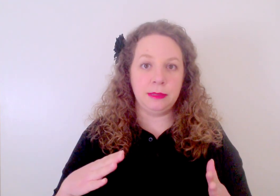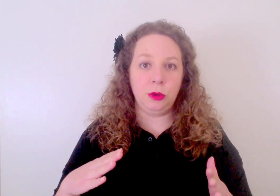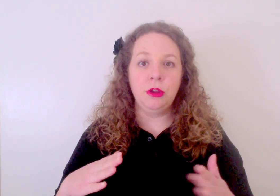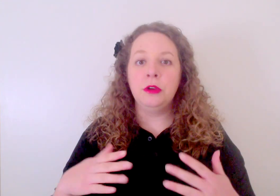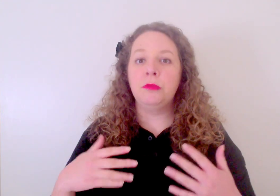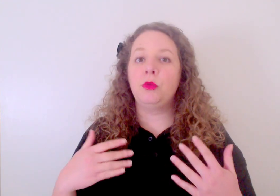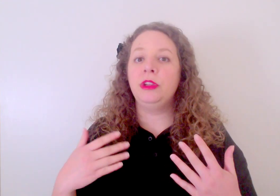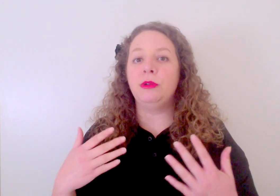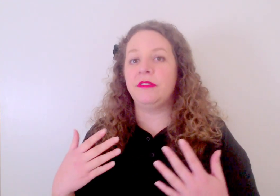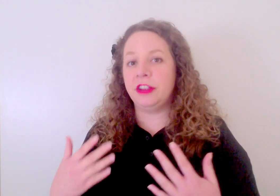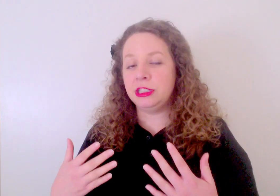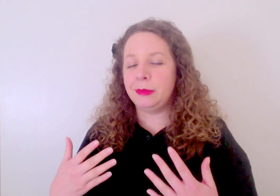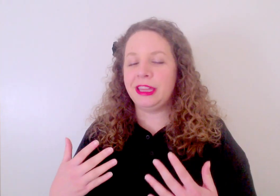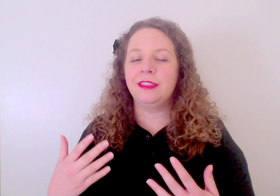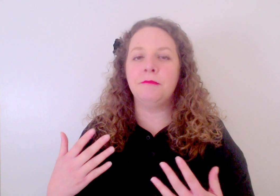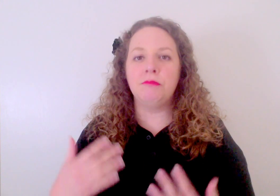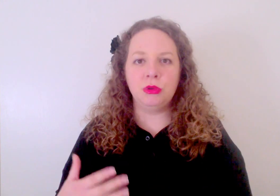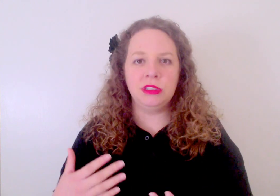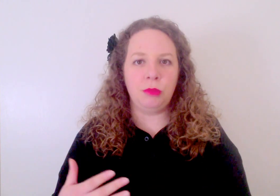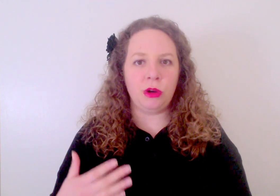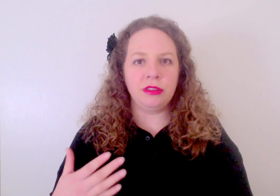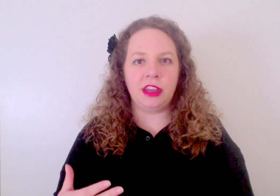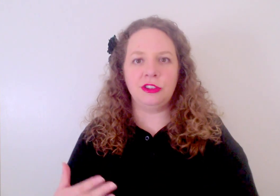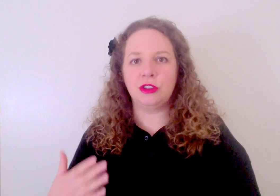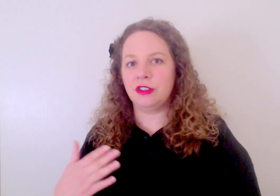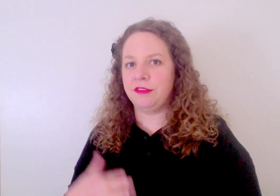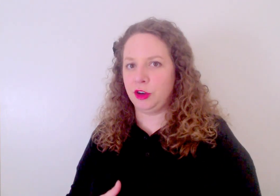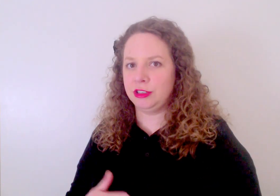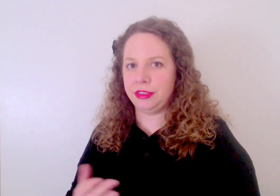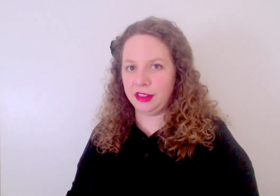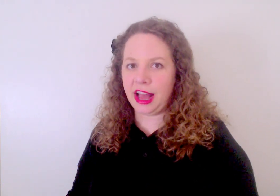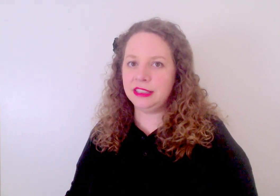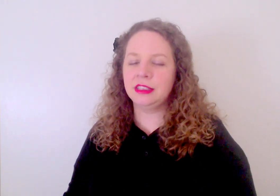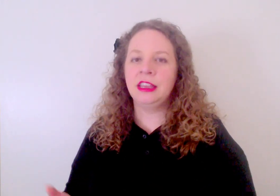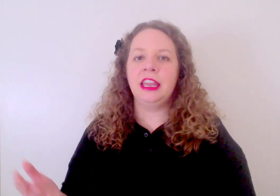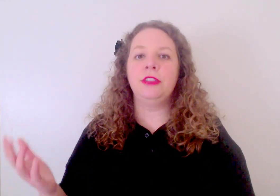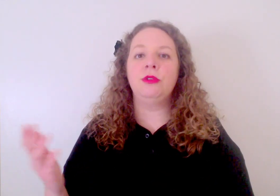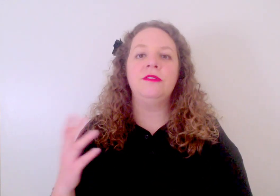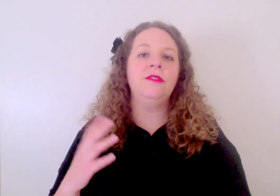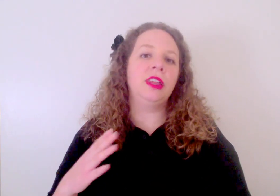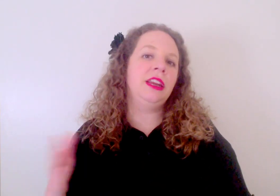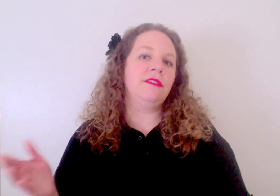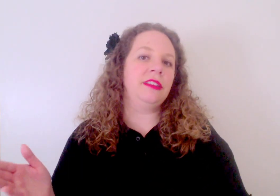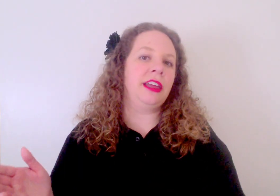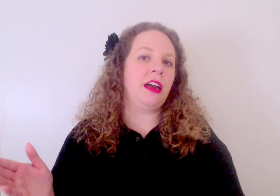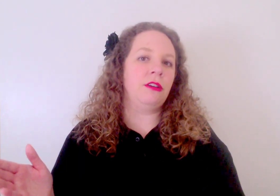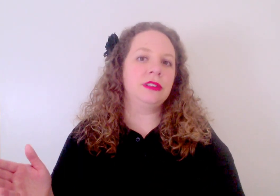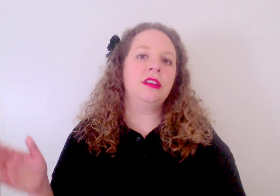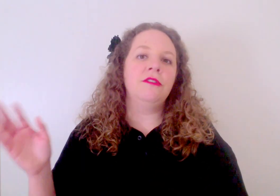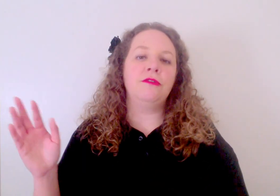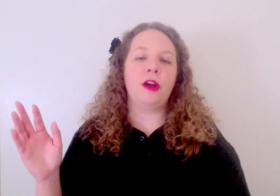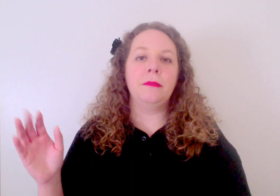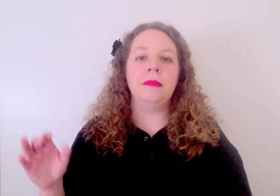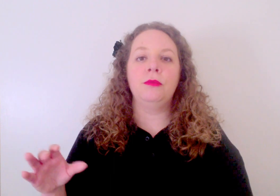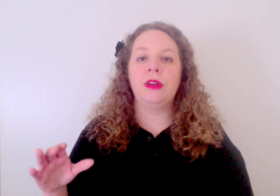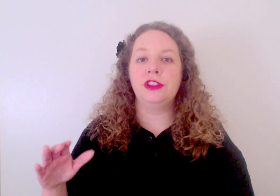recognizable, but when you are fingerspelling, the most important letters are the first and the last, and you can fill in everything else from whether you